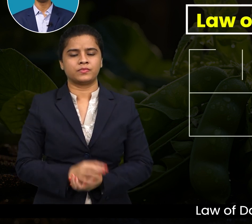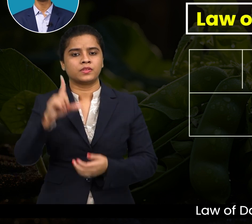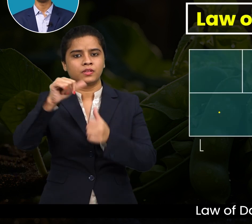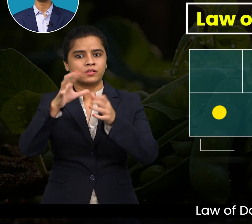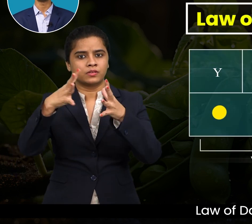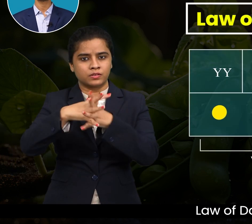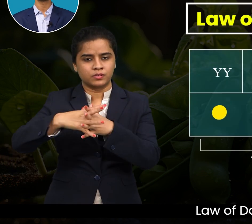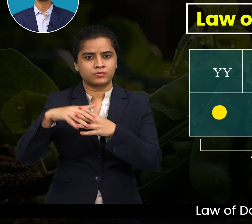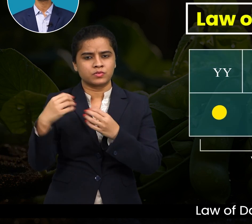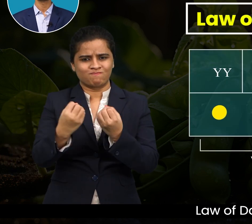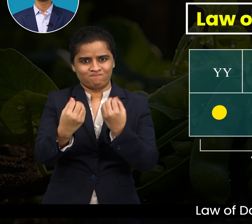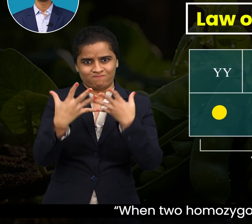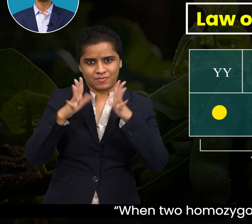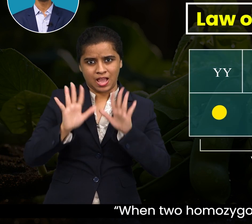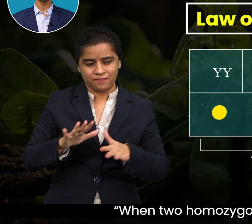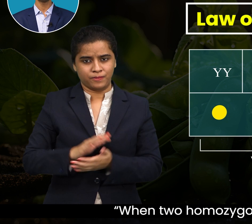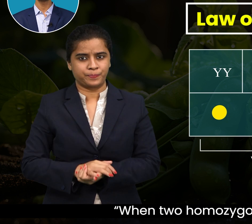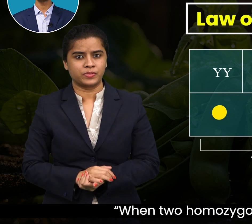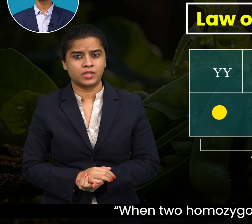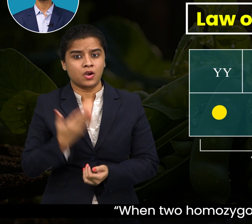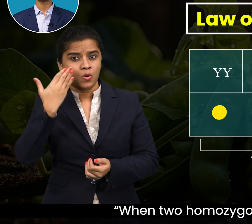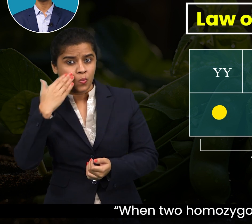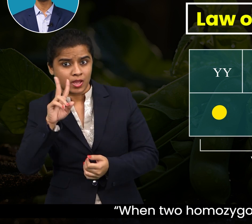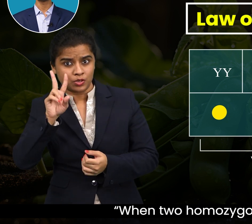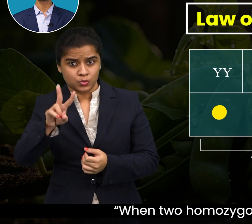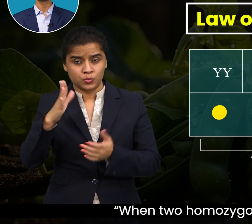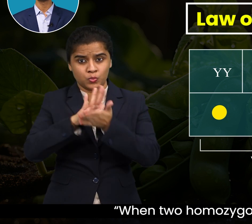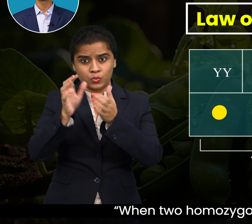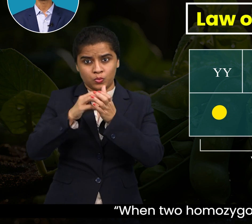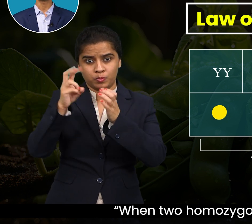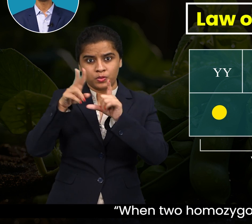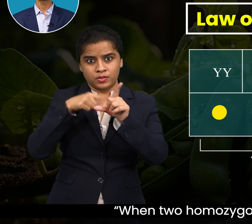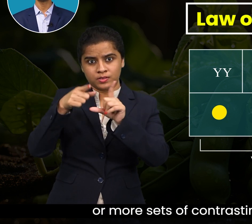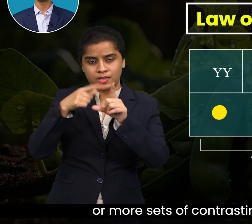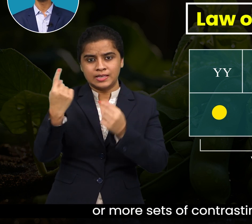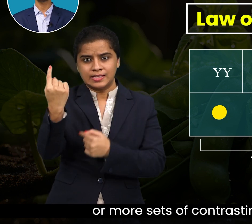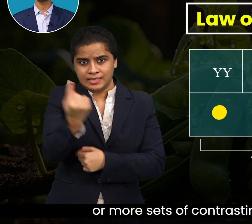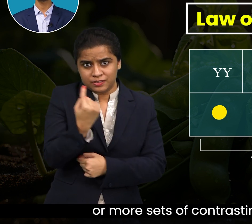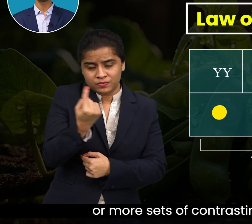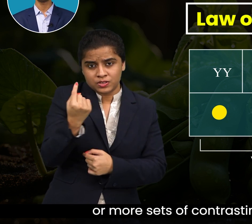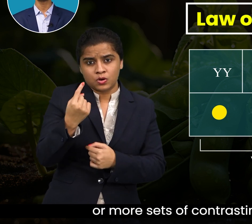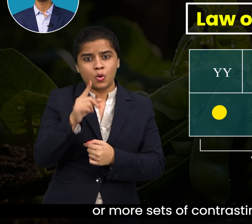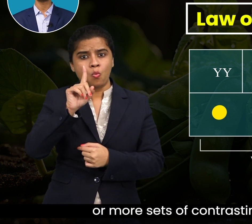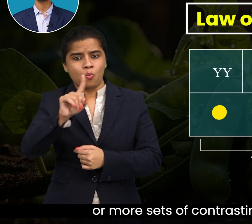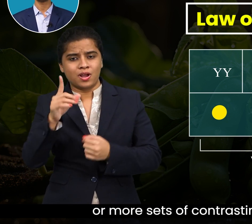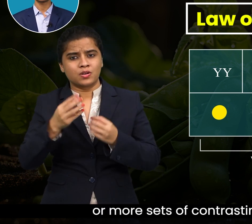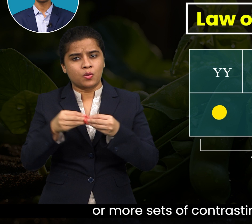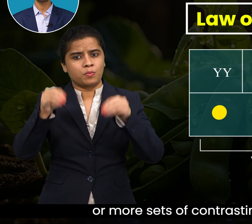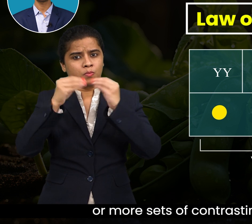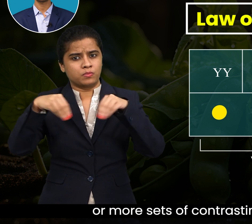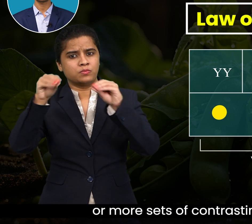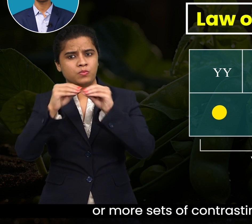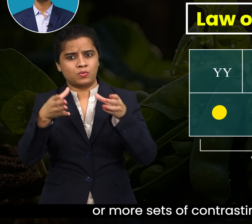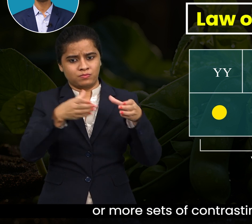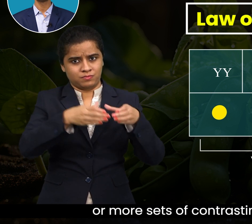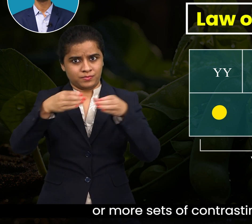Law of dominance. When two homozygous individuals with one or more sets of contrasting